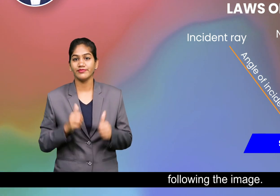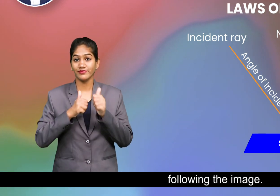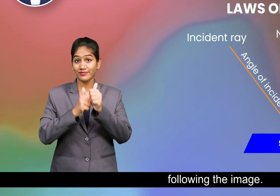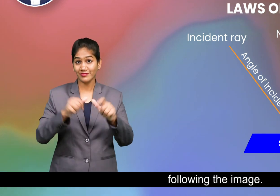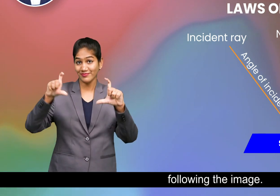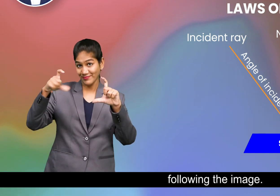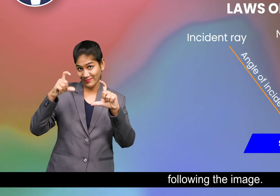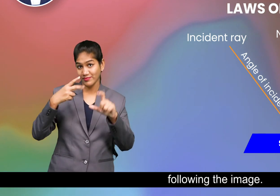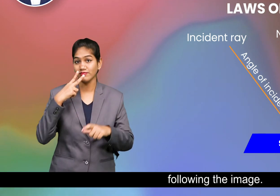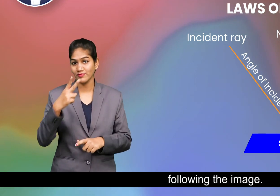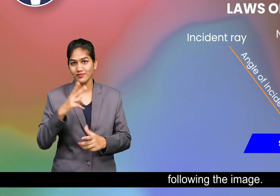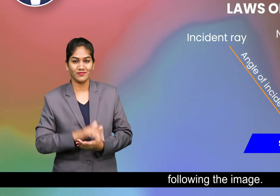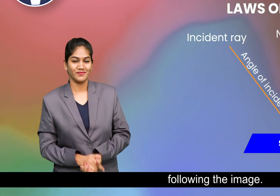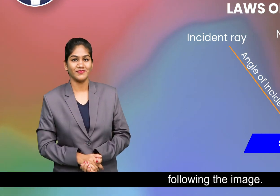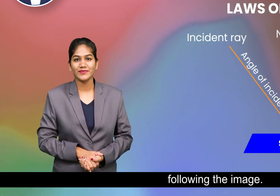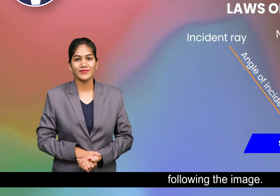following the image.